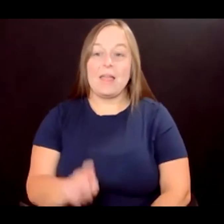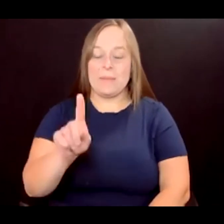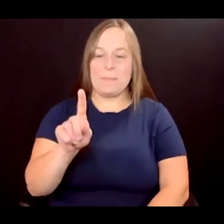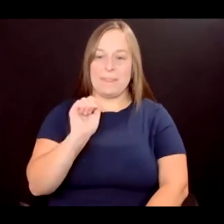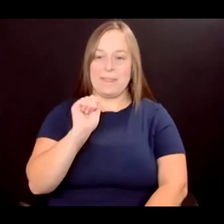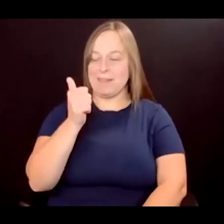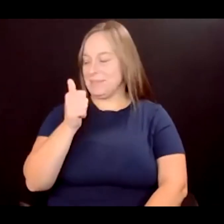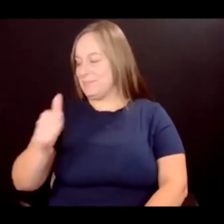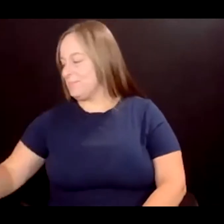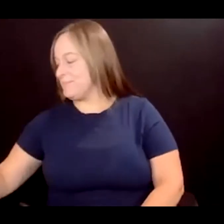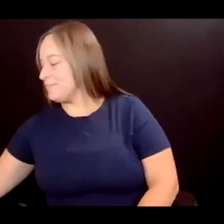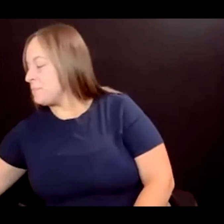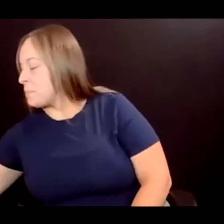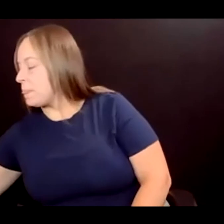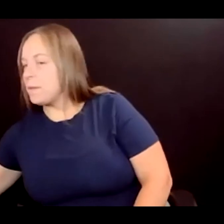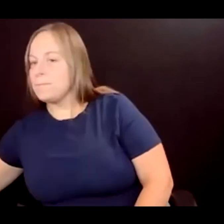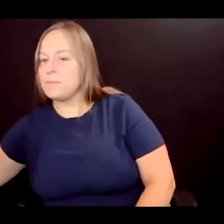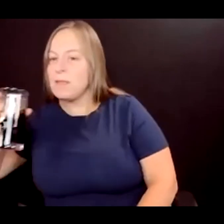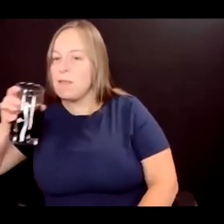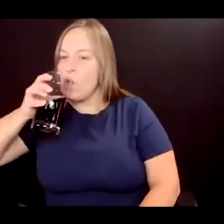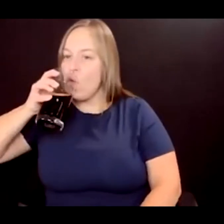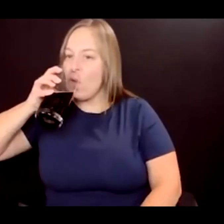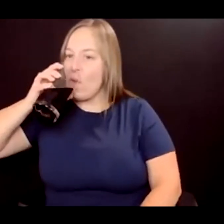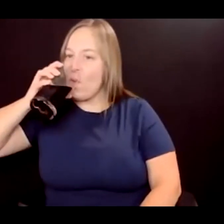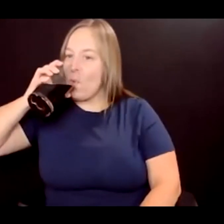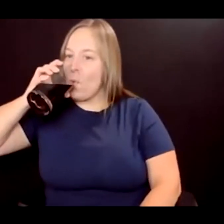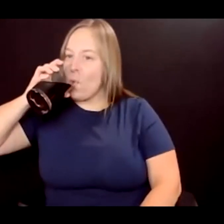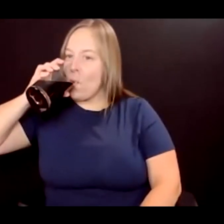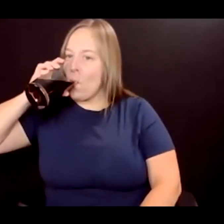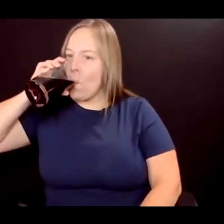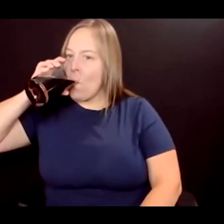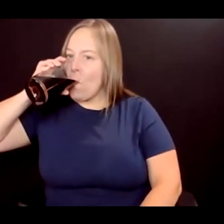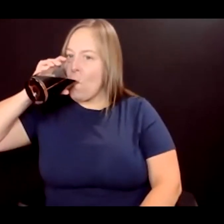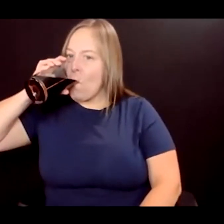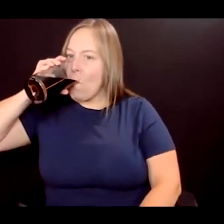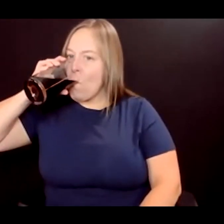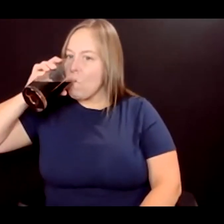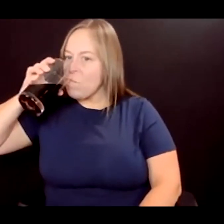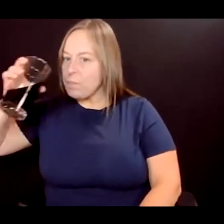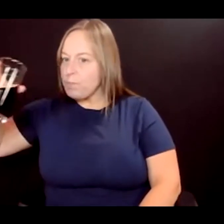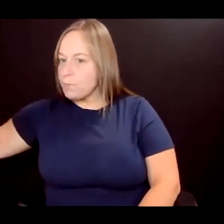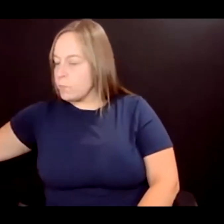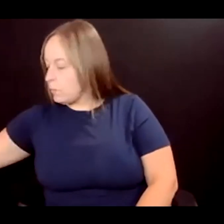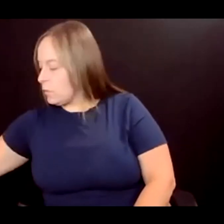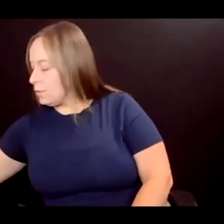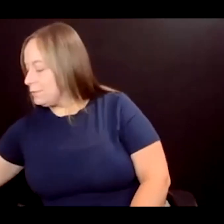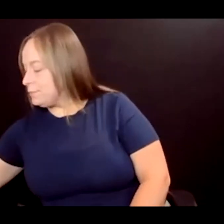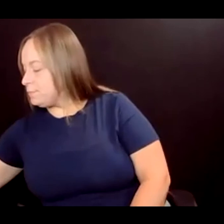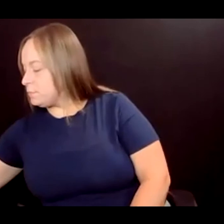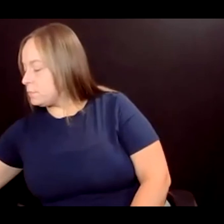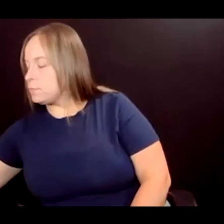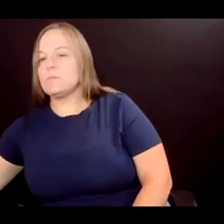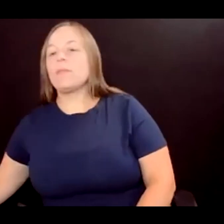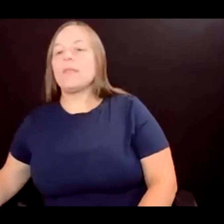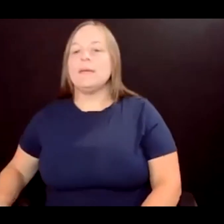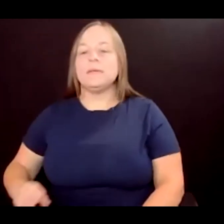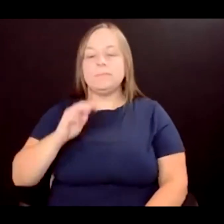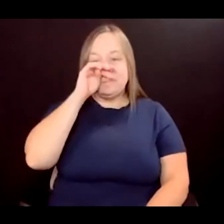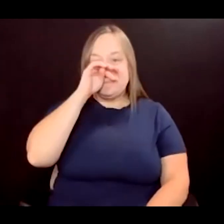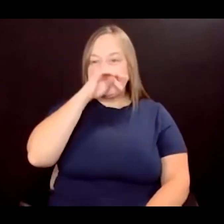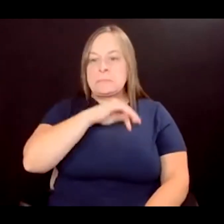requests, working from home options. Okay, those are all great aspects of that